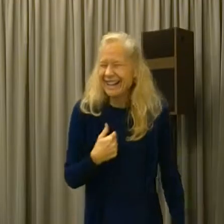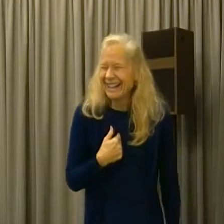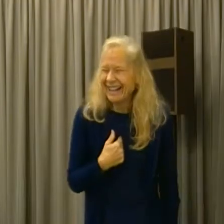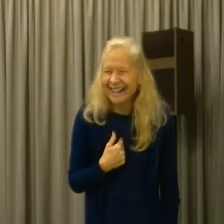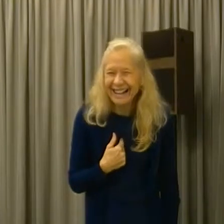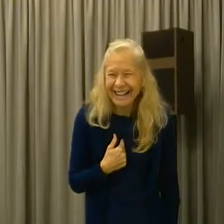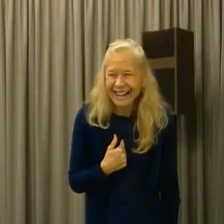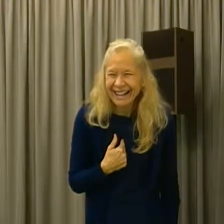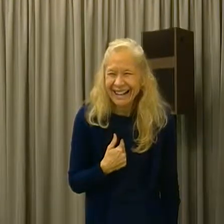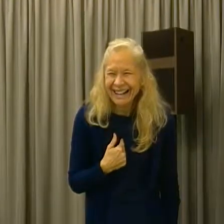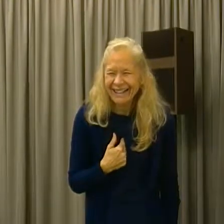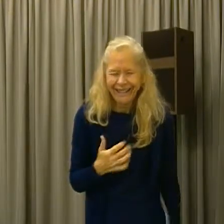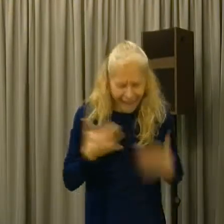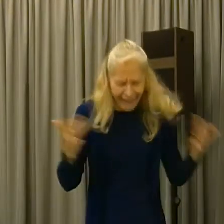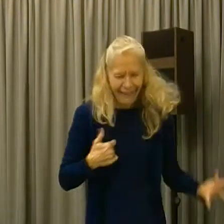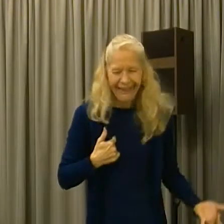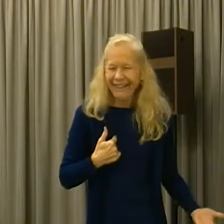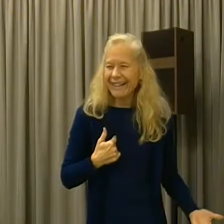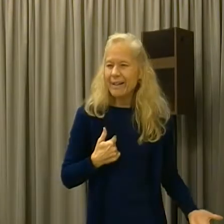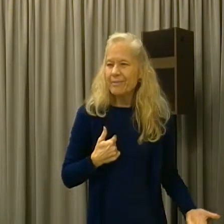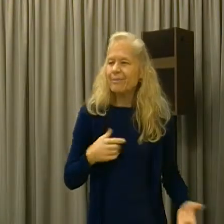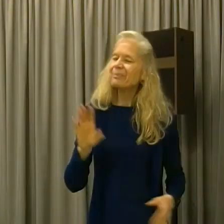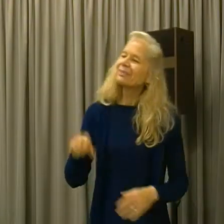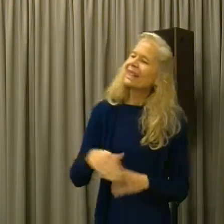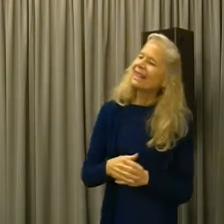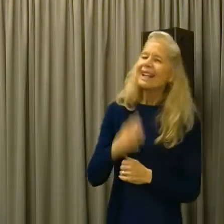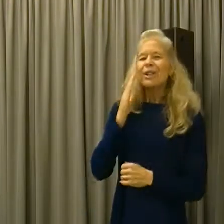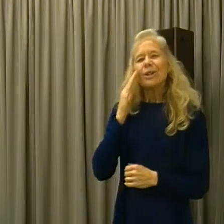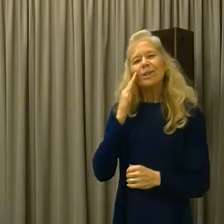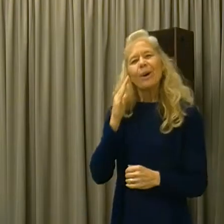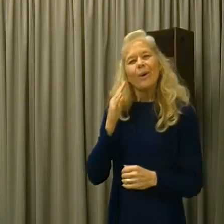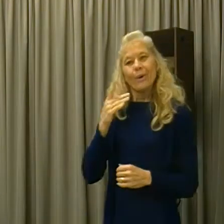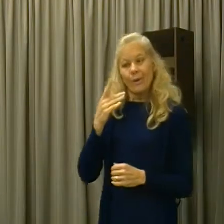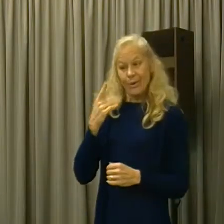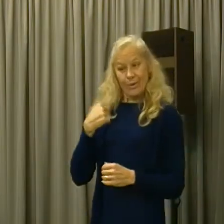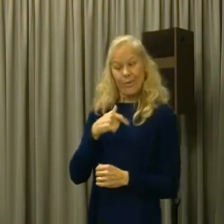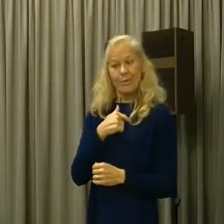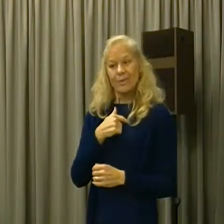especially our problems in our Christian walk, when we stray,